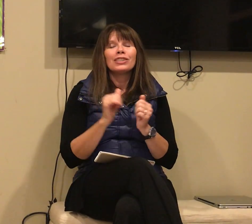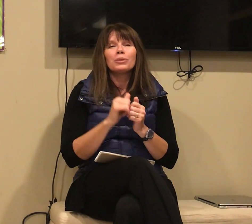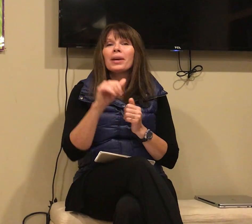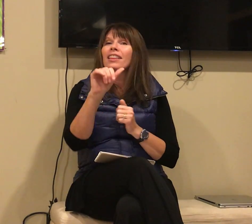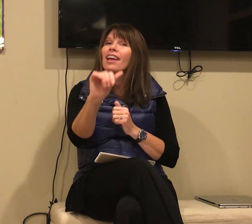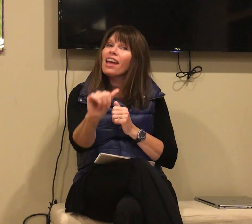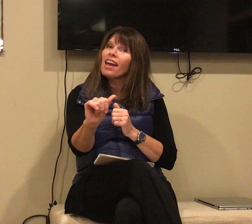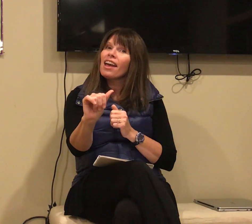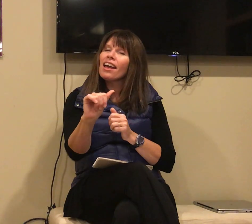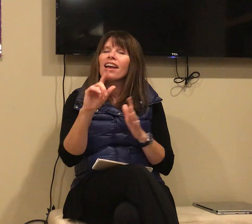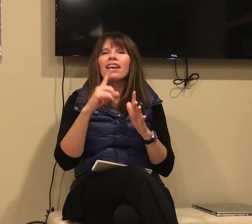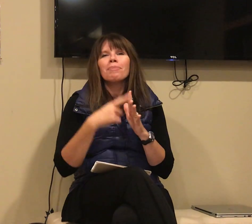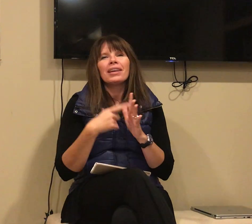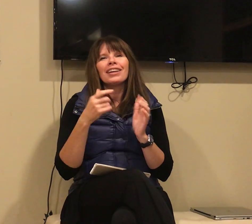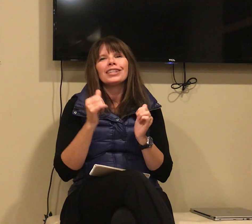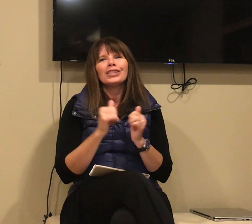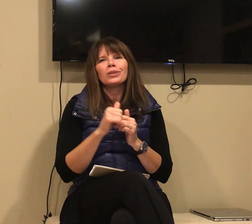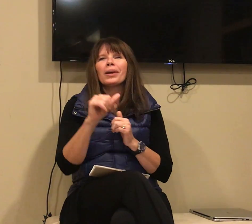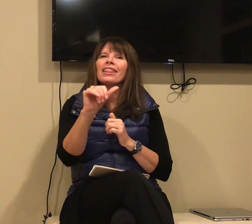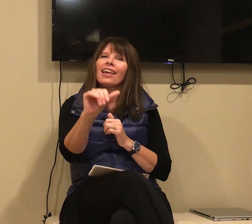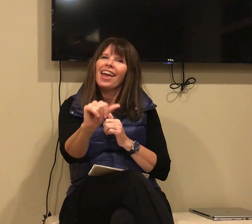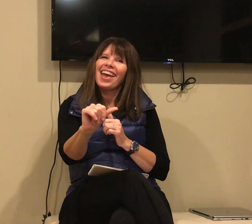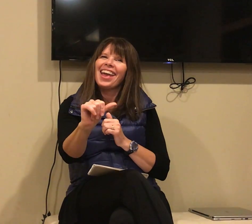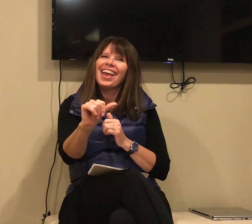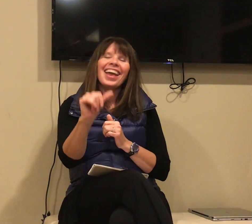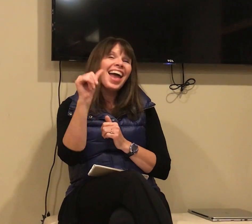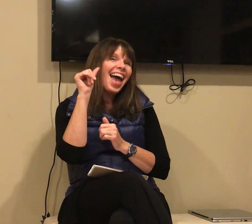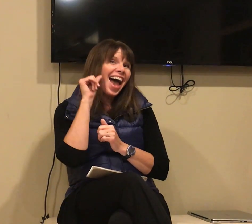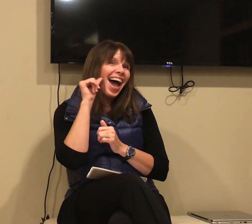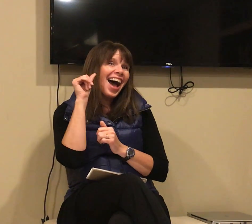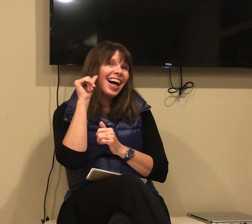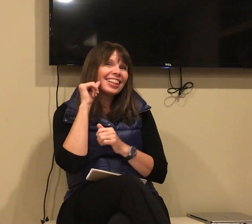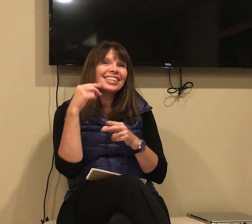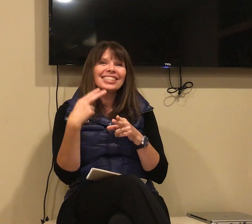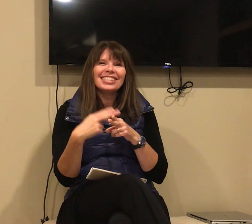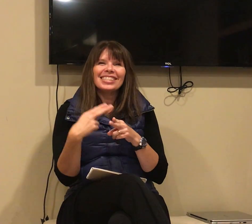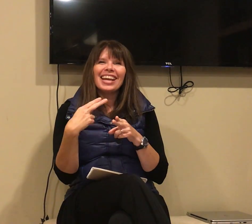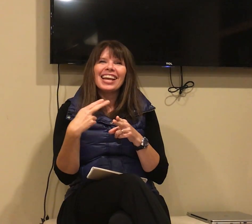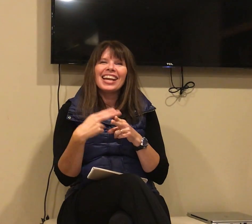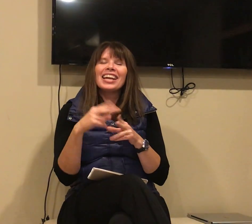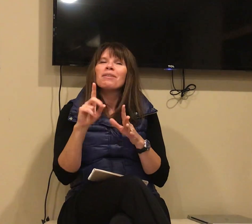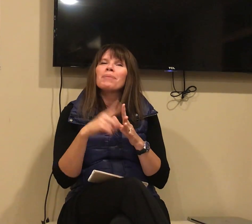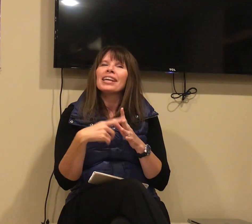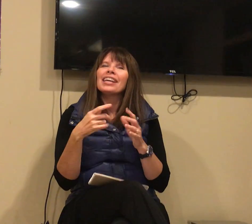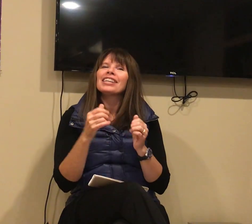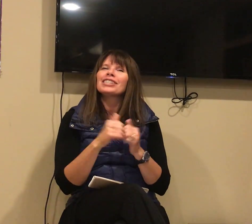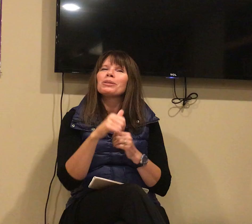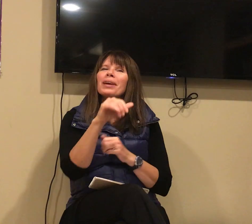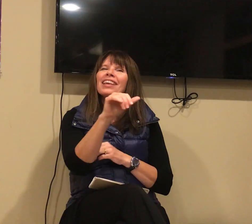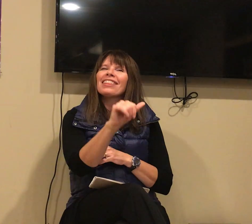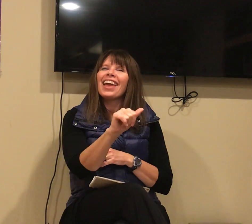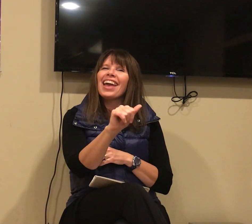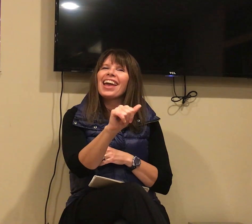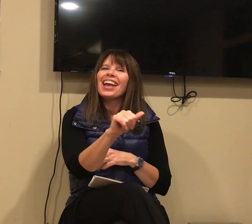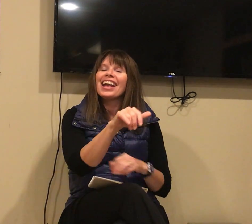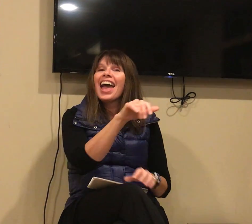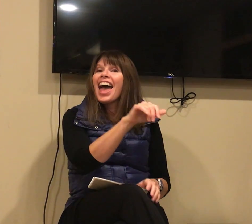with A, begins with A. Alex's name begins with A,